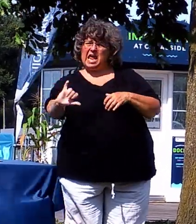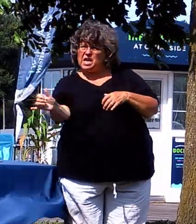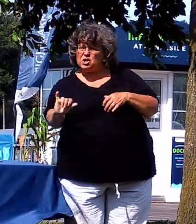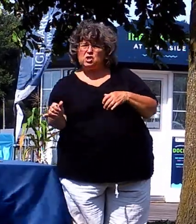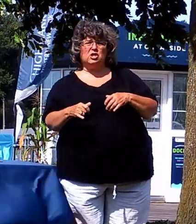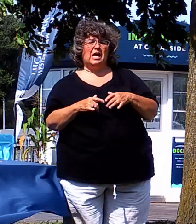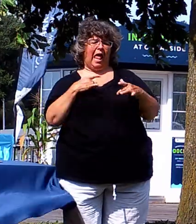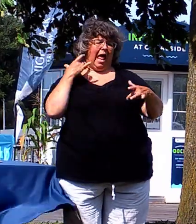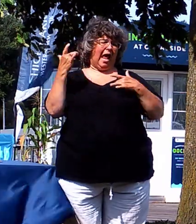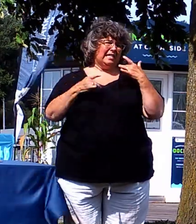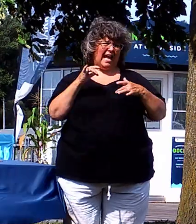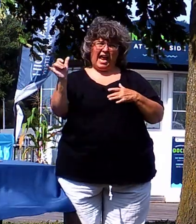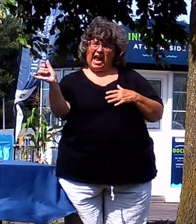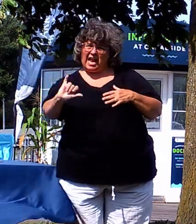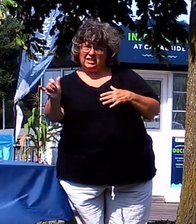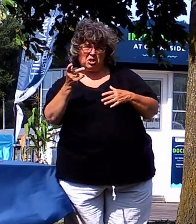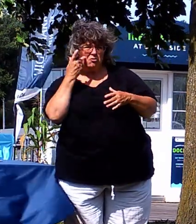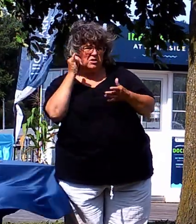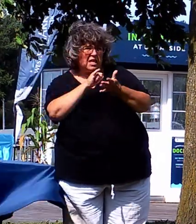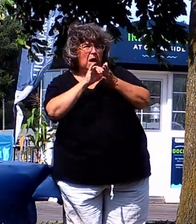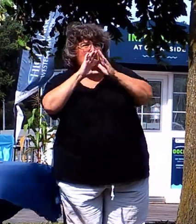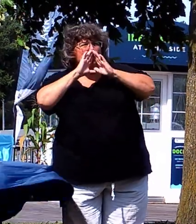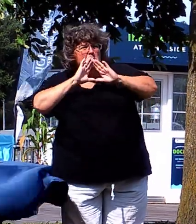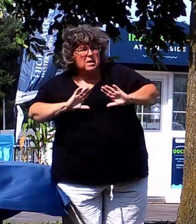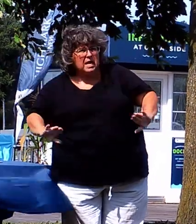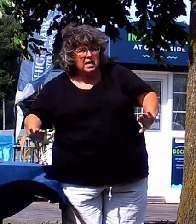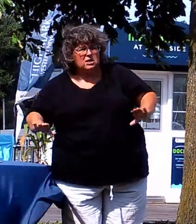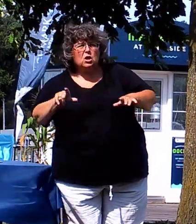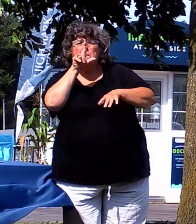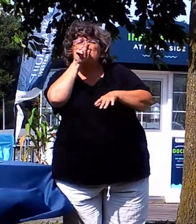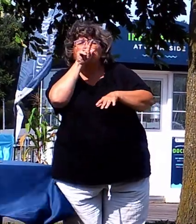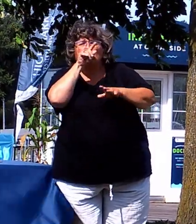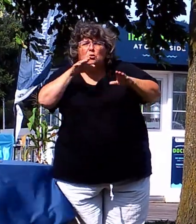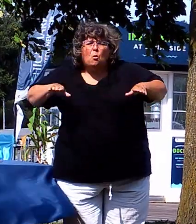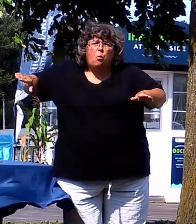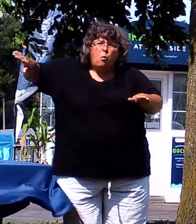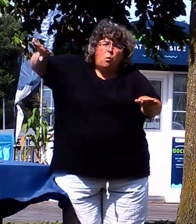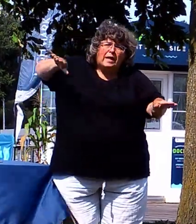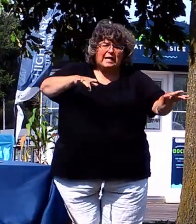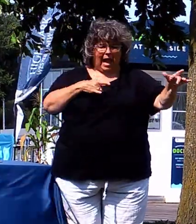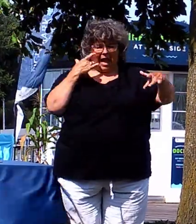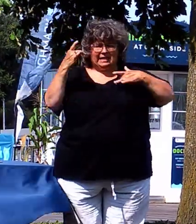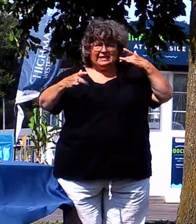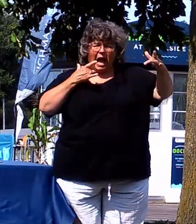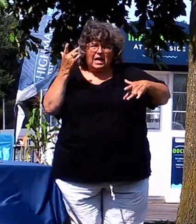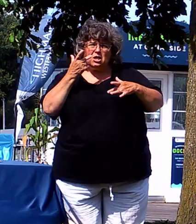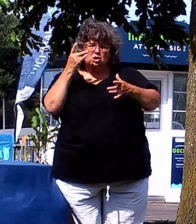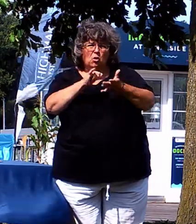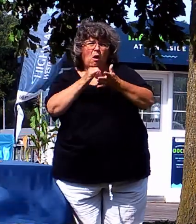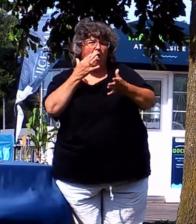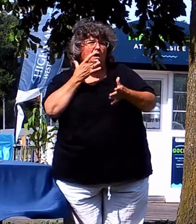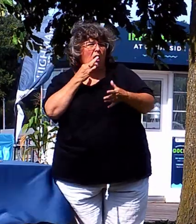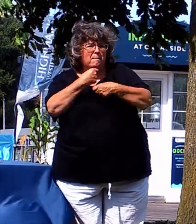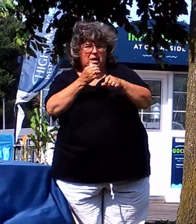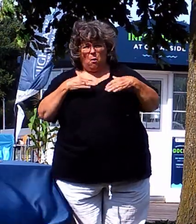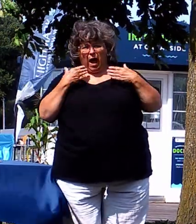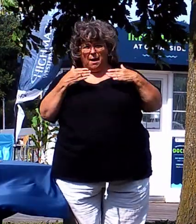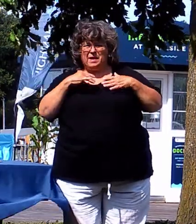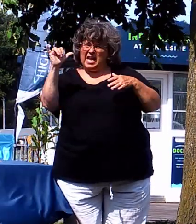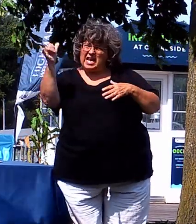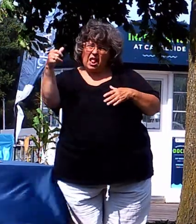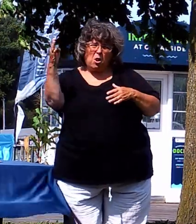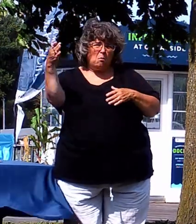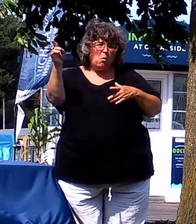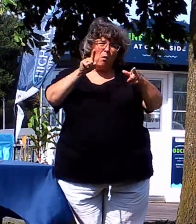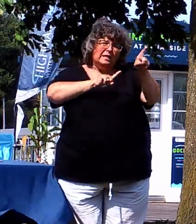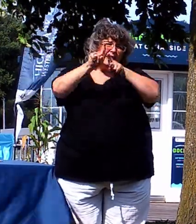excited-ish. And in his drawings, you can see things of peace like wings or dove's wings. Excited-ish shows colors that make you happy like yellow, blue,